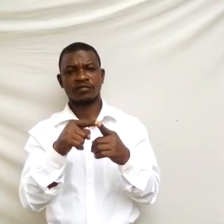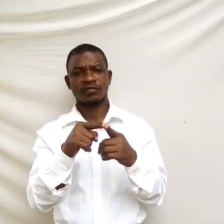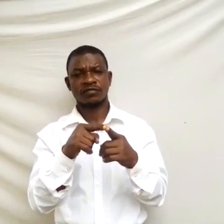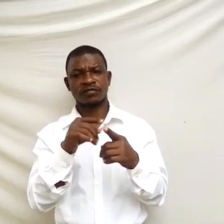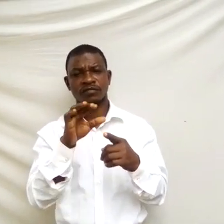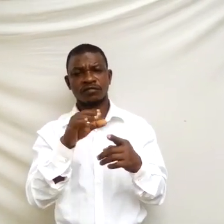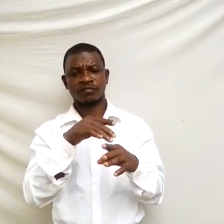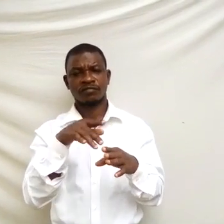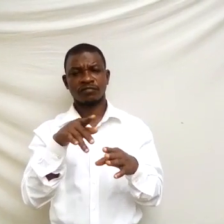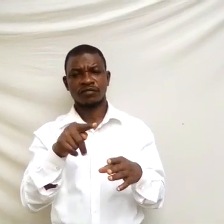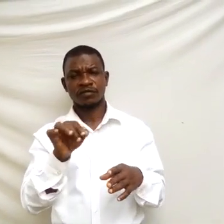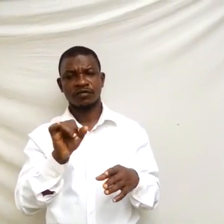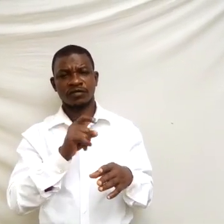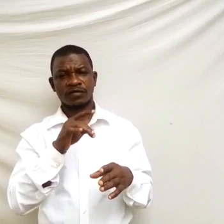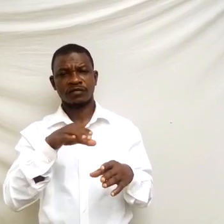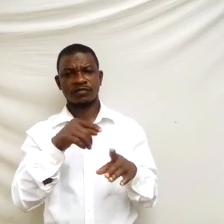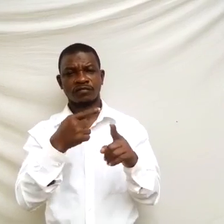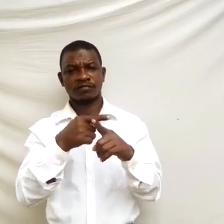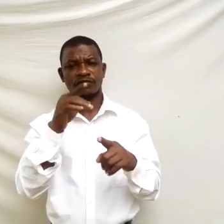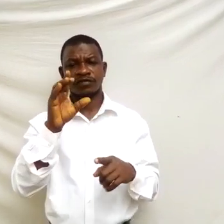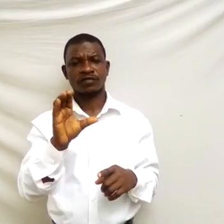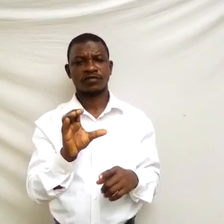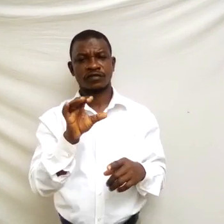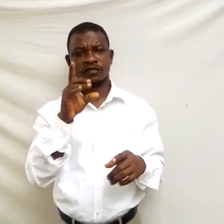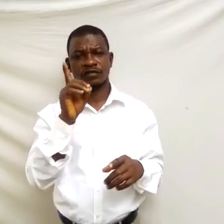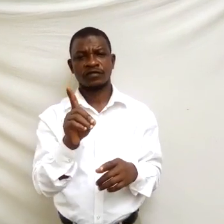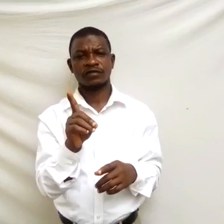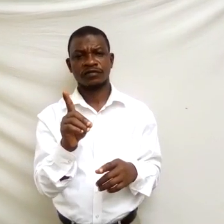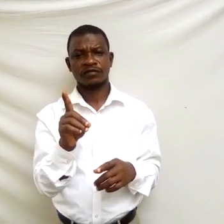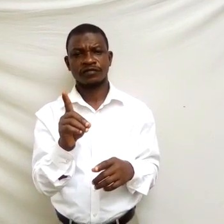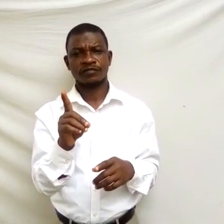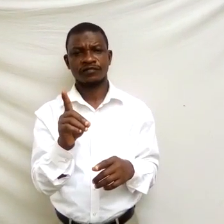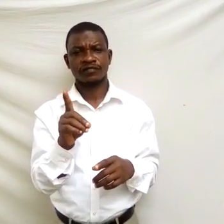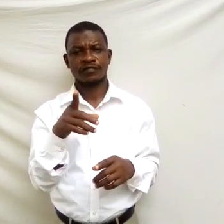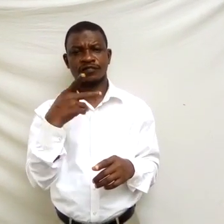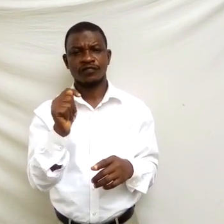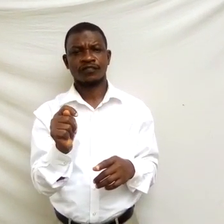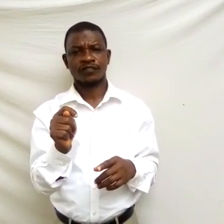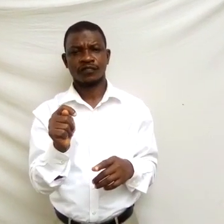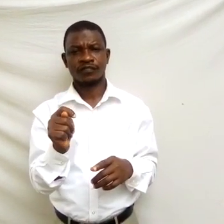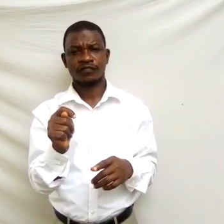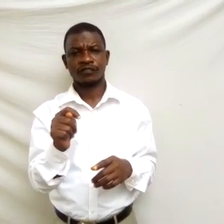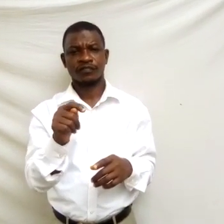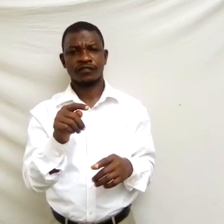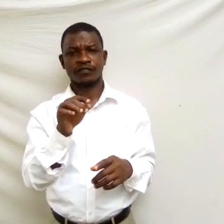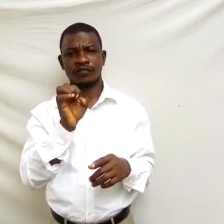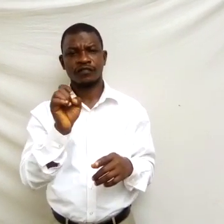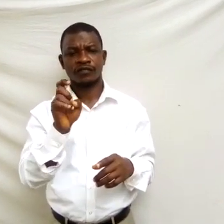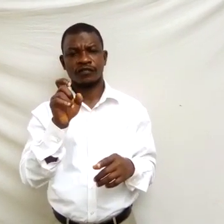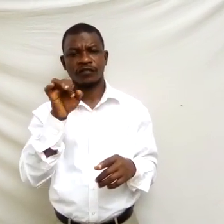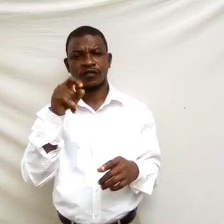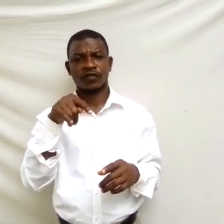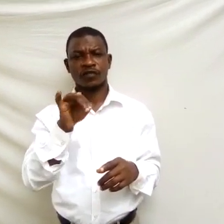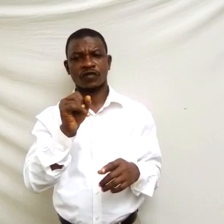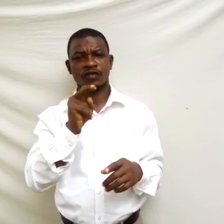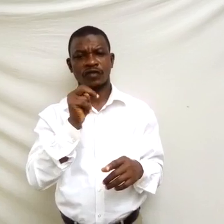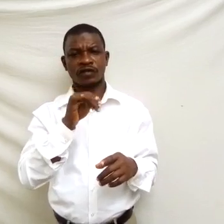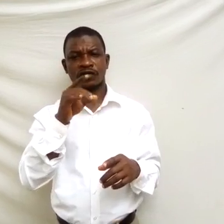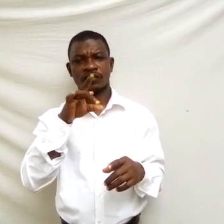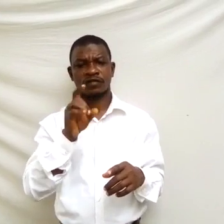x plus c. D, the exponential x dx is equal